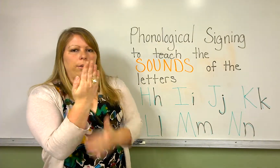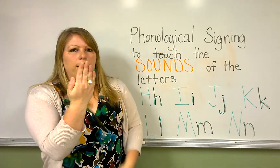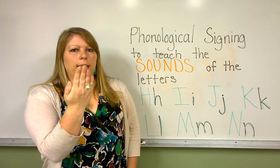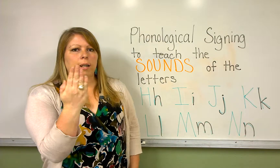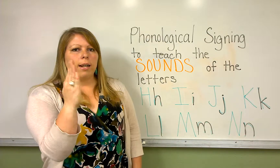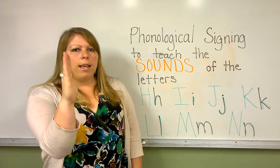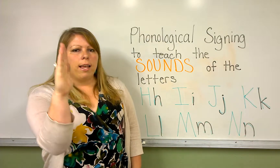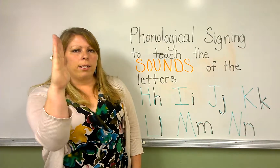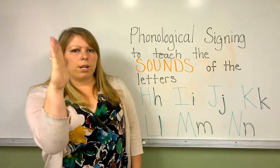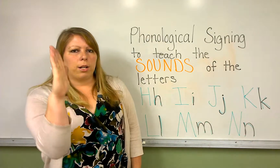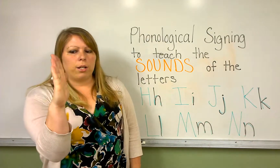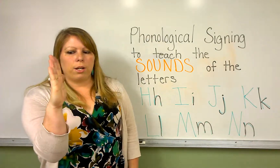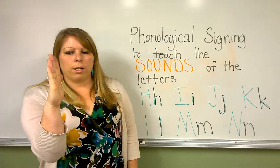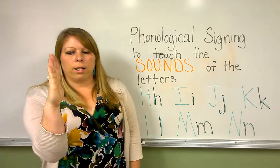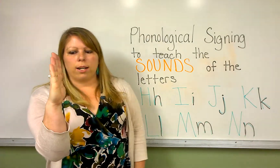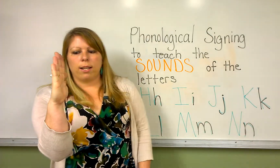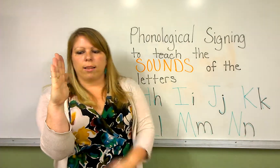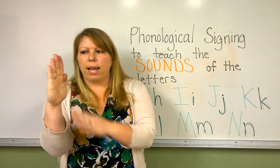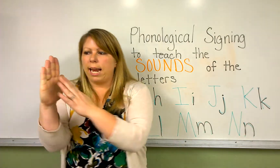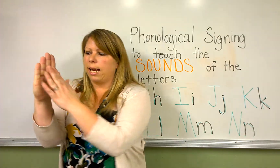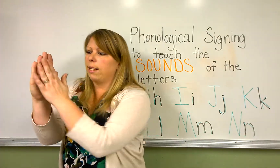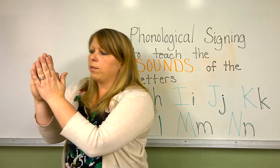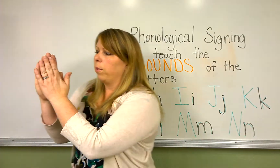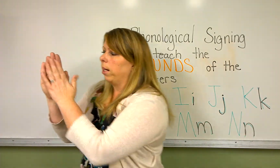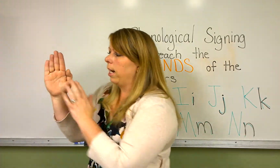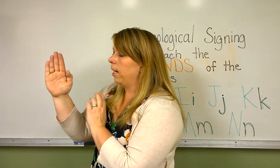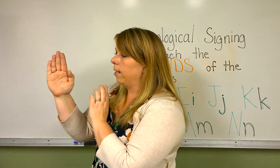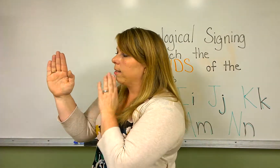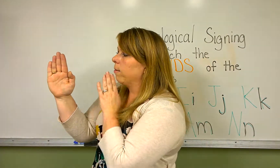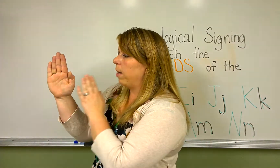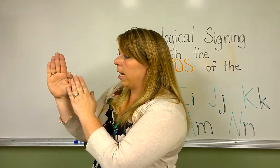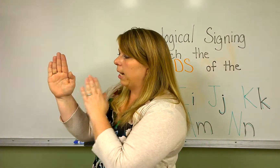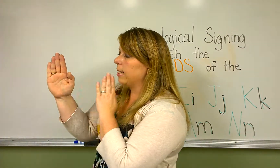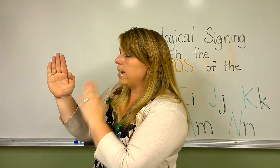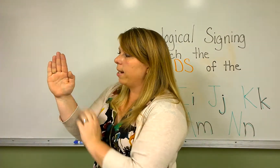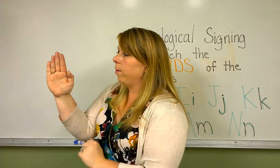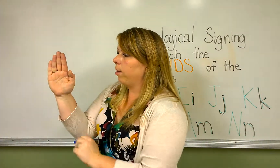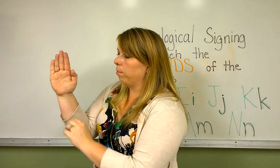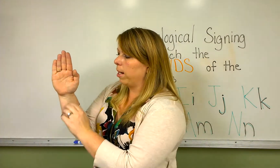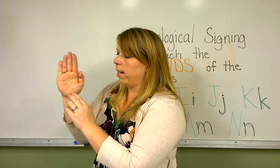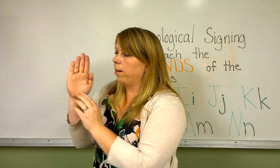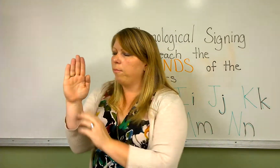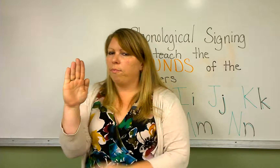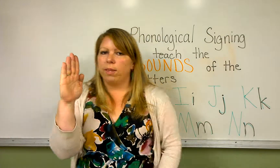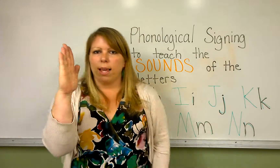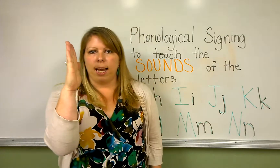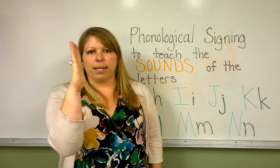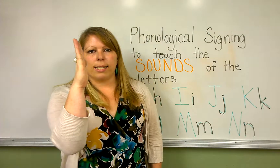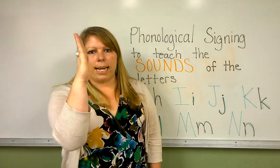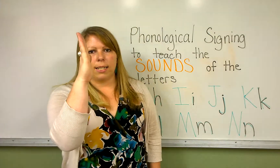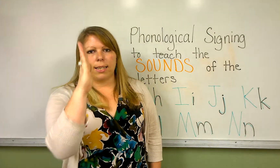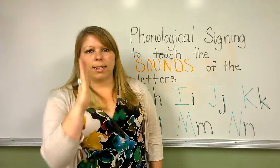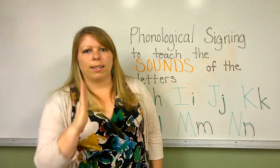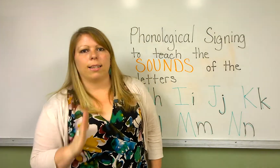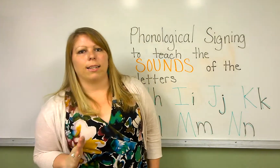included there. Turn your hand where it is making a T with your body and to say